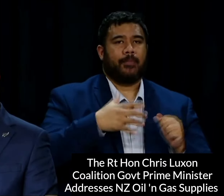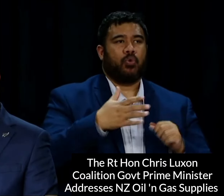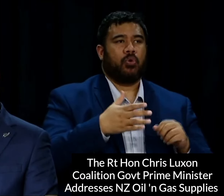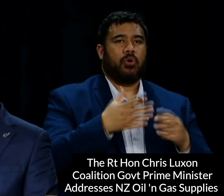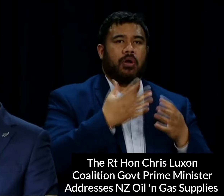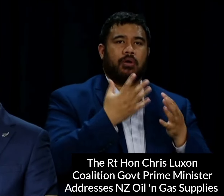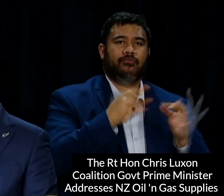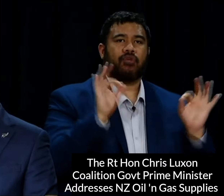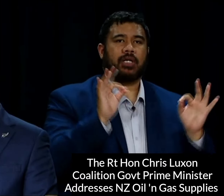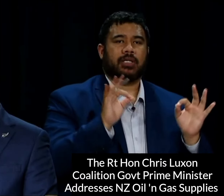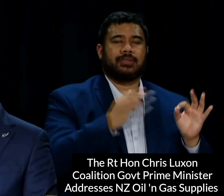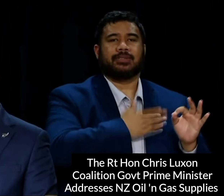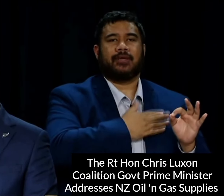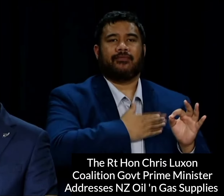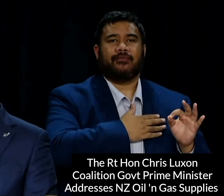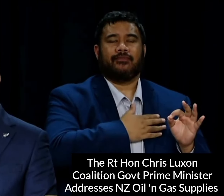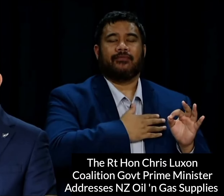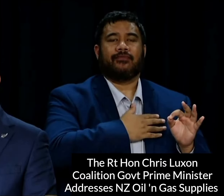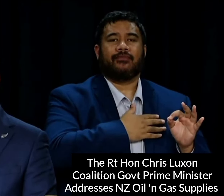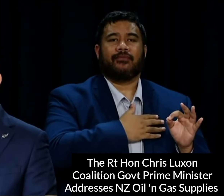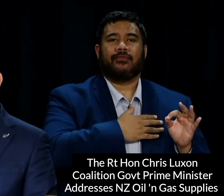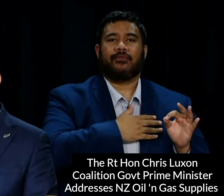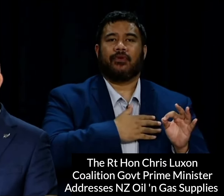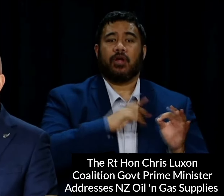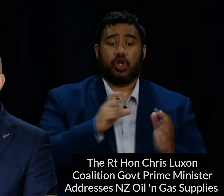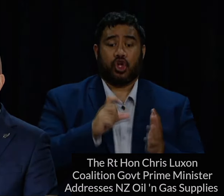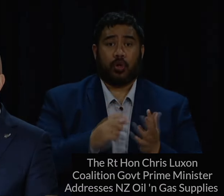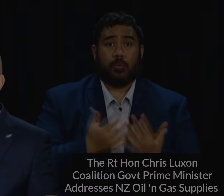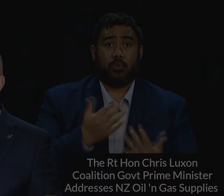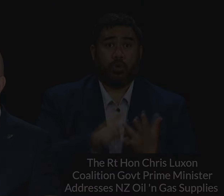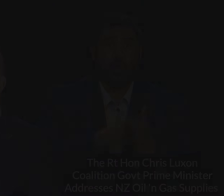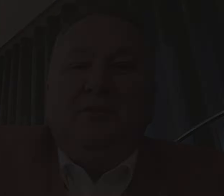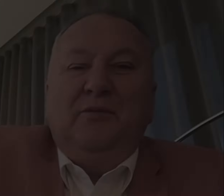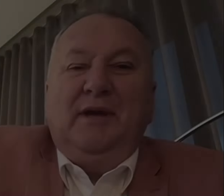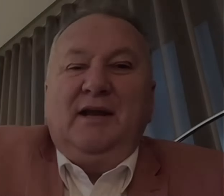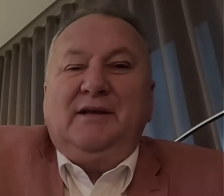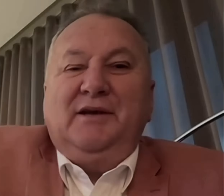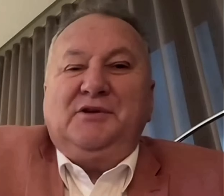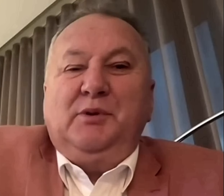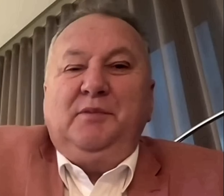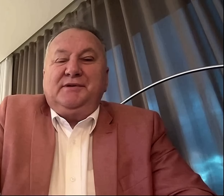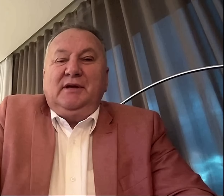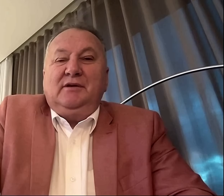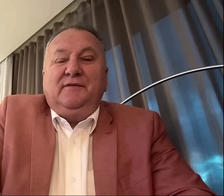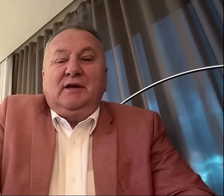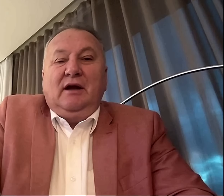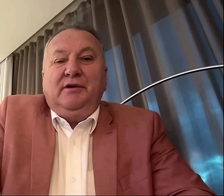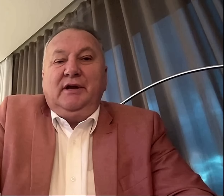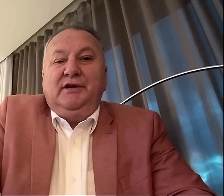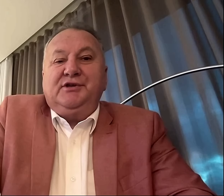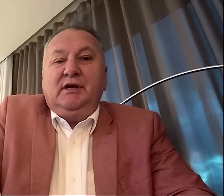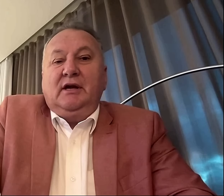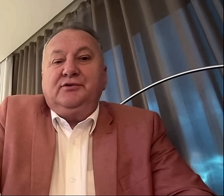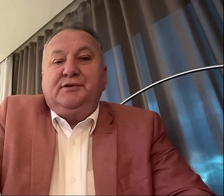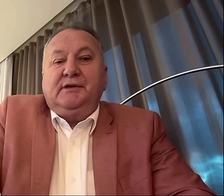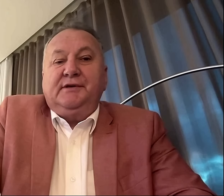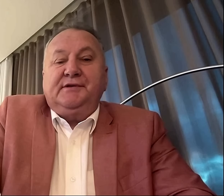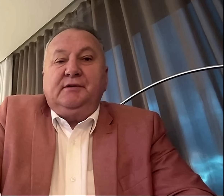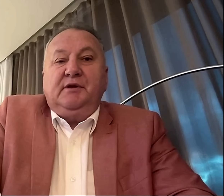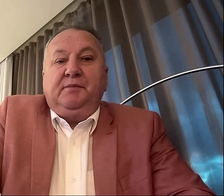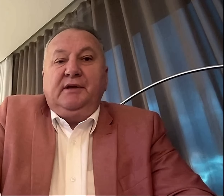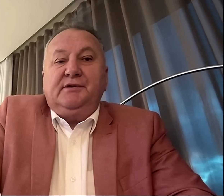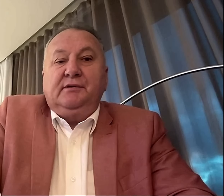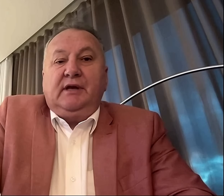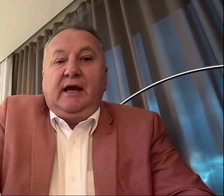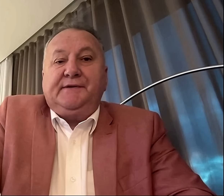gas instead, it's not nearly as good as renewables, get it, but it's certainly a hell of a lot better than coal. The reality is 20% of the current energy electricity